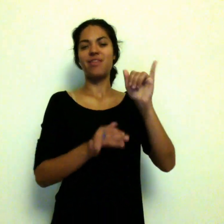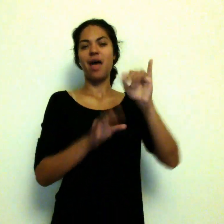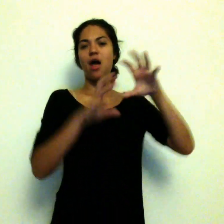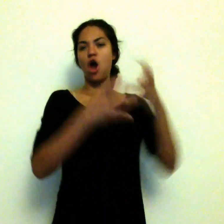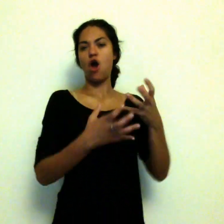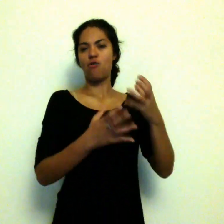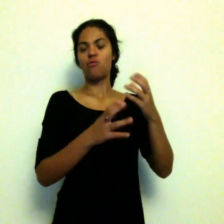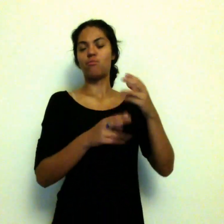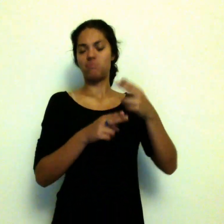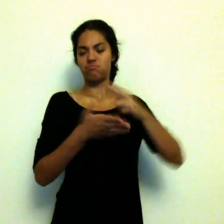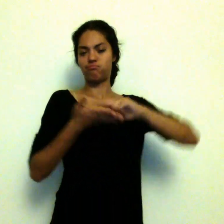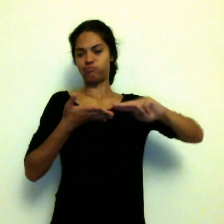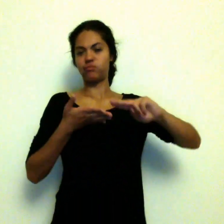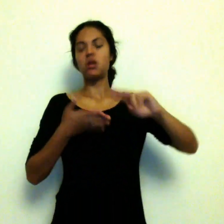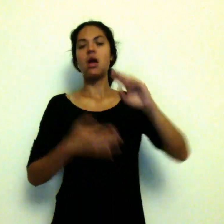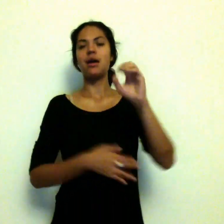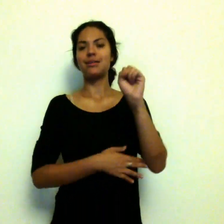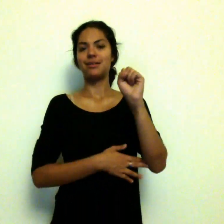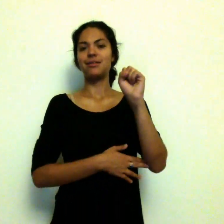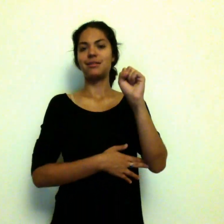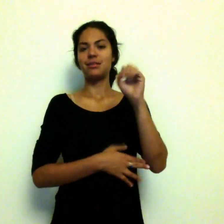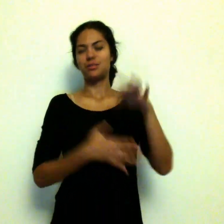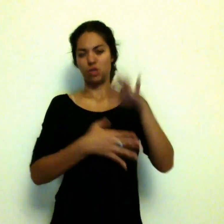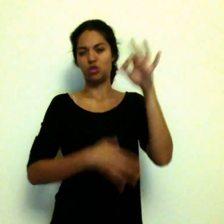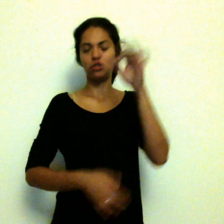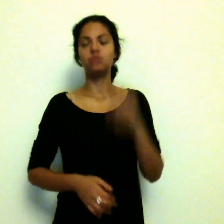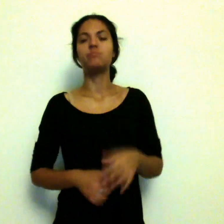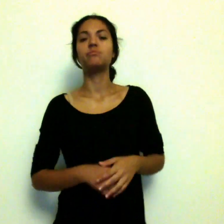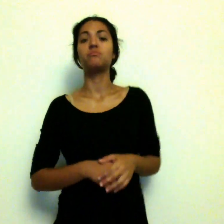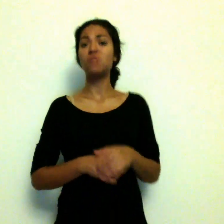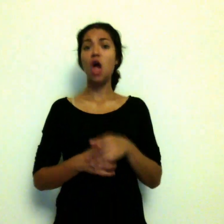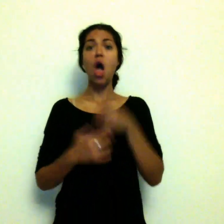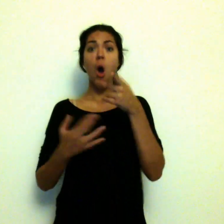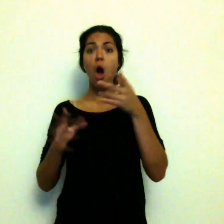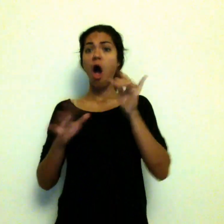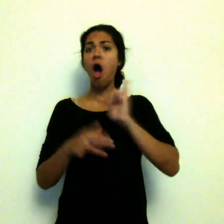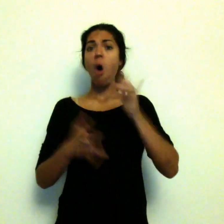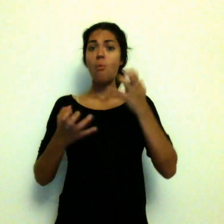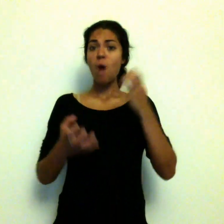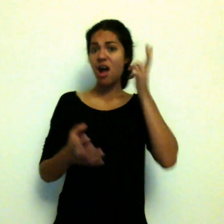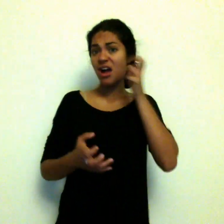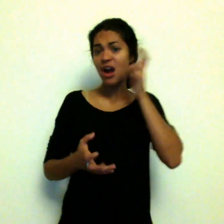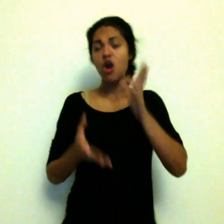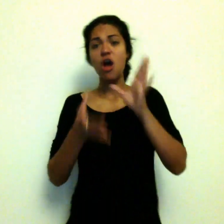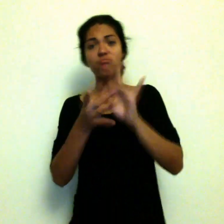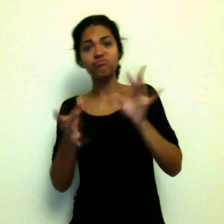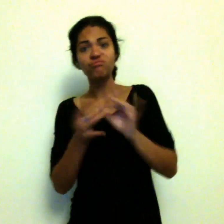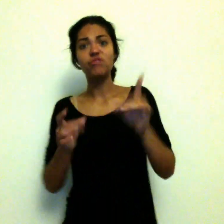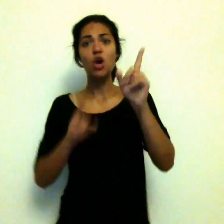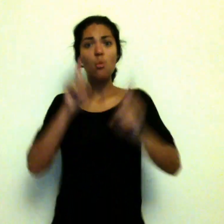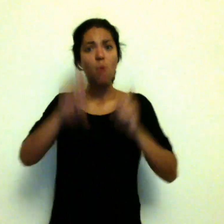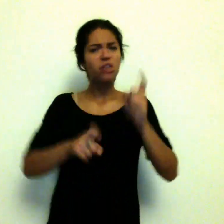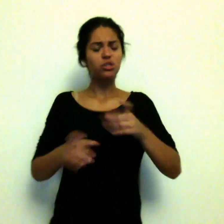YouTube. We'd love to hear from you with your questions and comments. Our mailing address is RZIM, Post Office